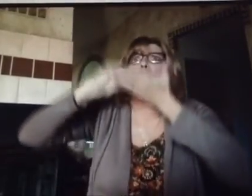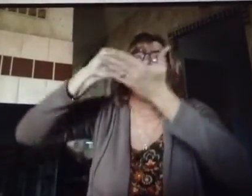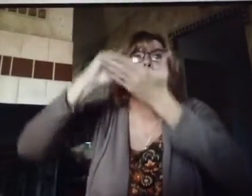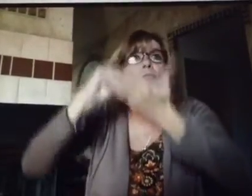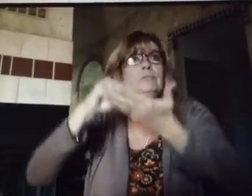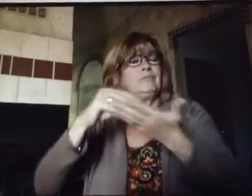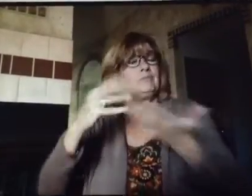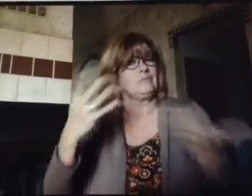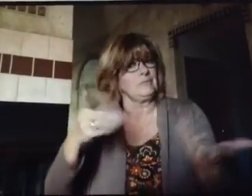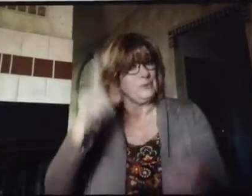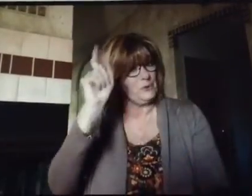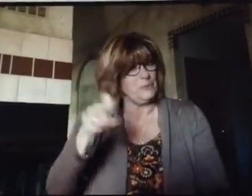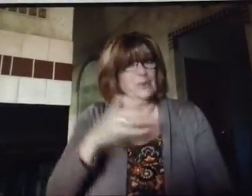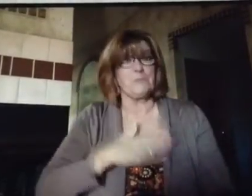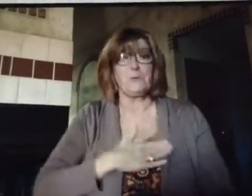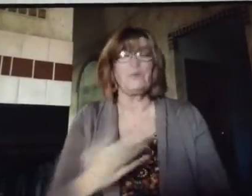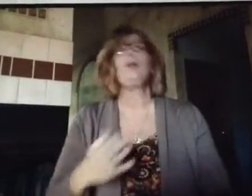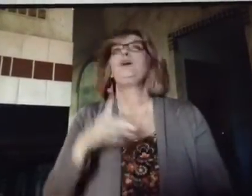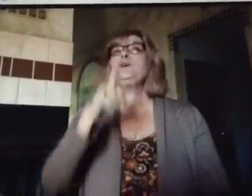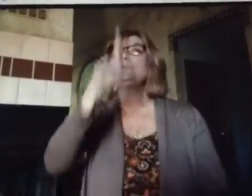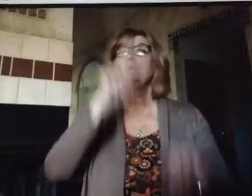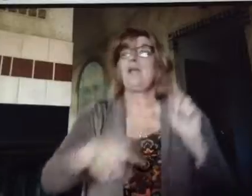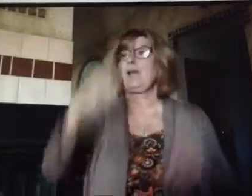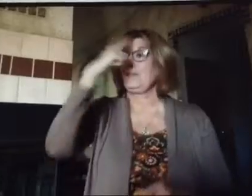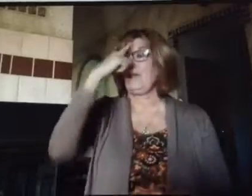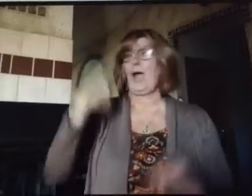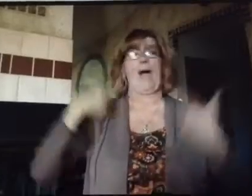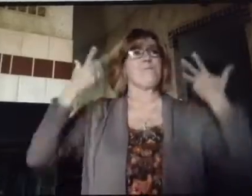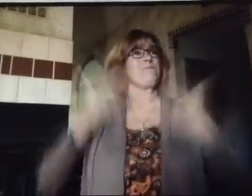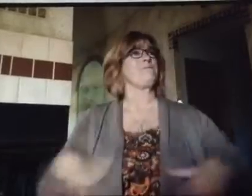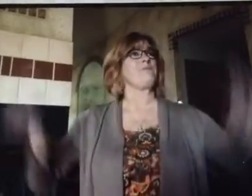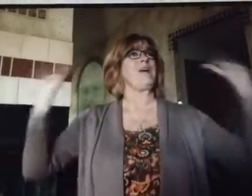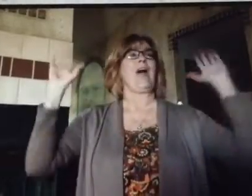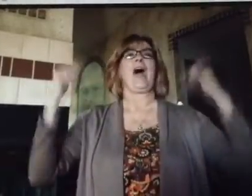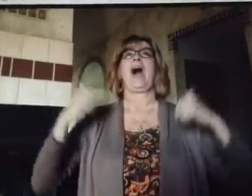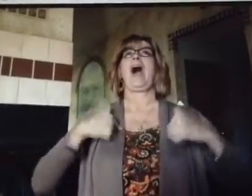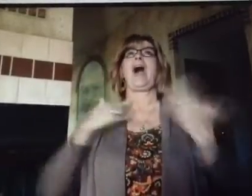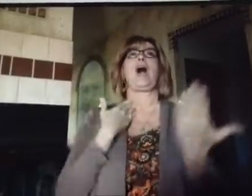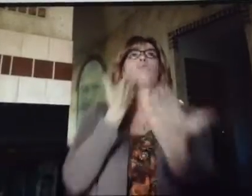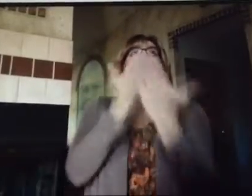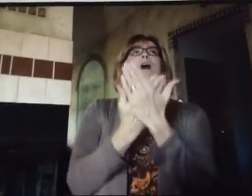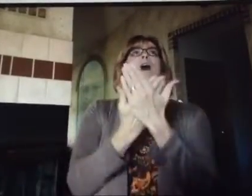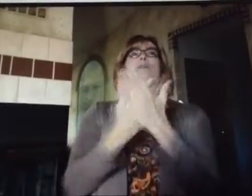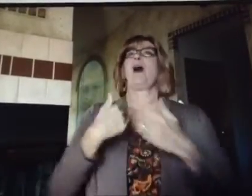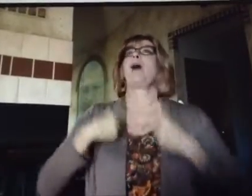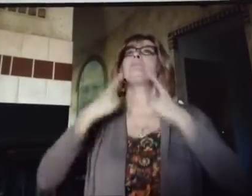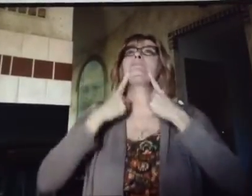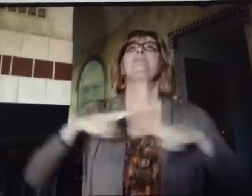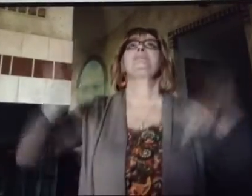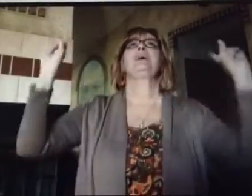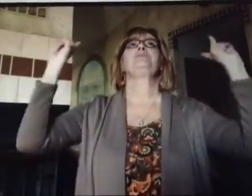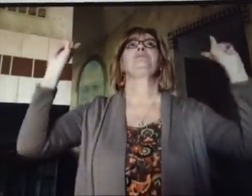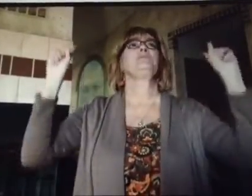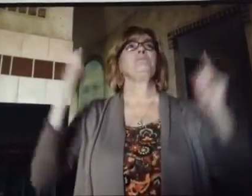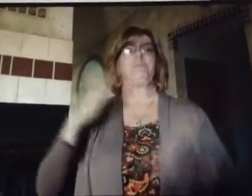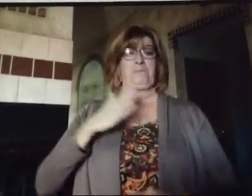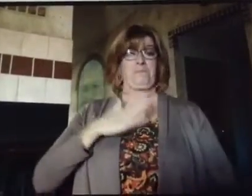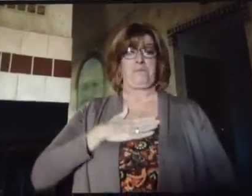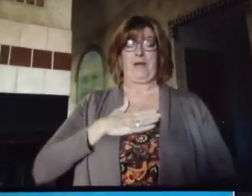was picking up on all this as I went. So you have to be willing to work hard and never accept